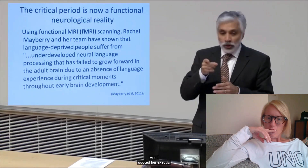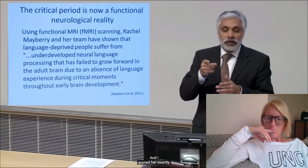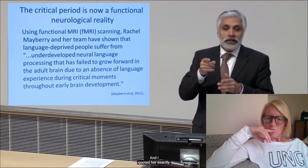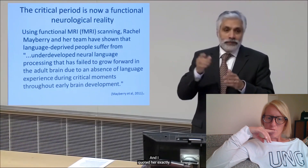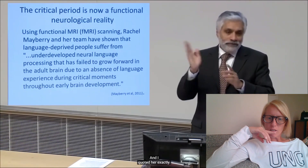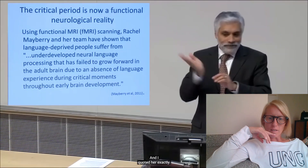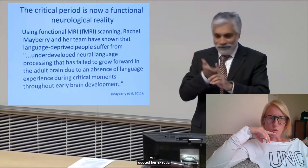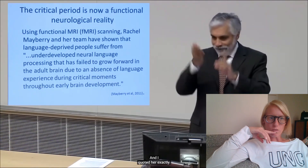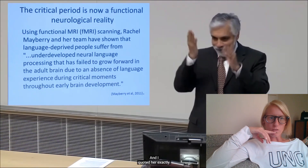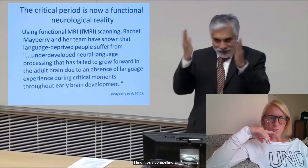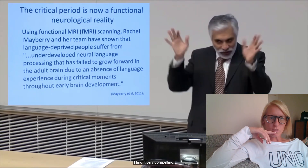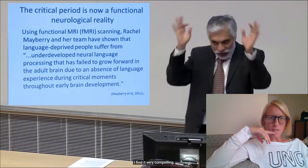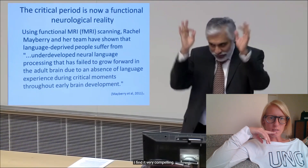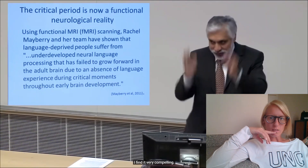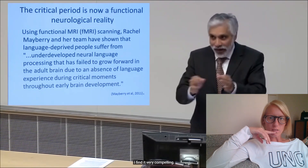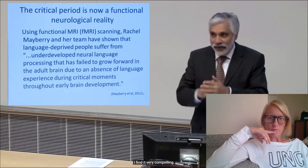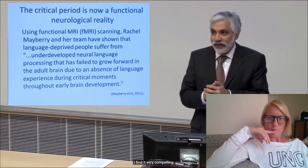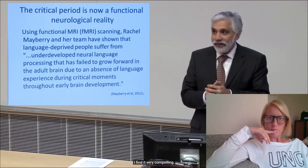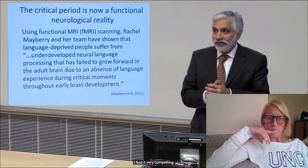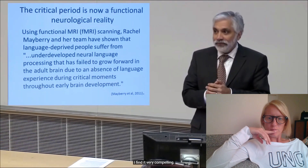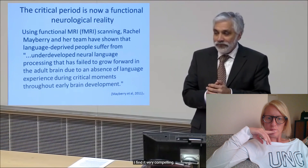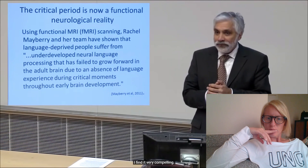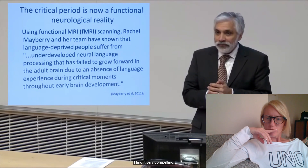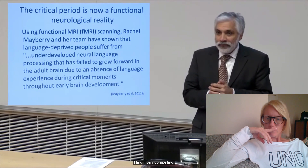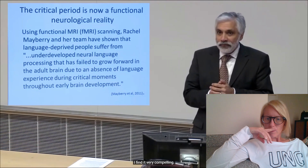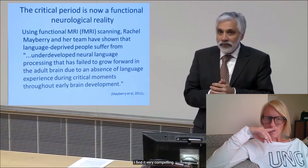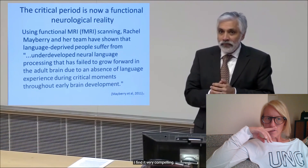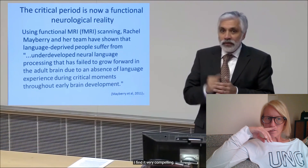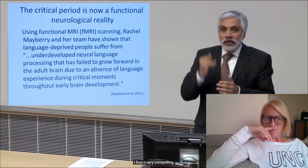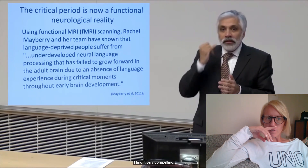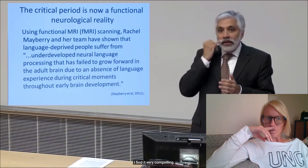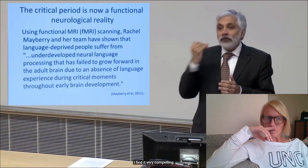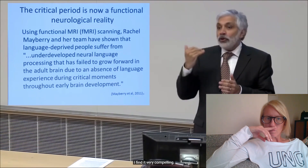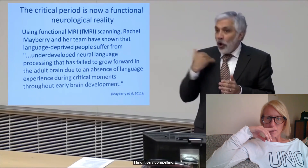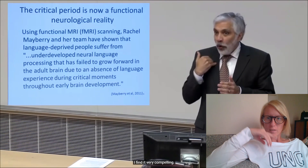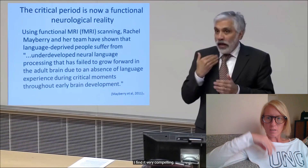her exactly. I find it very compelling.